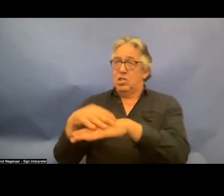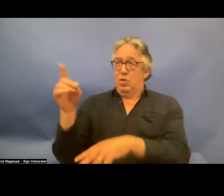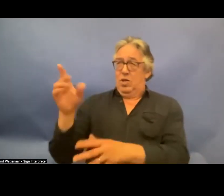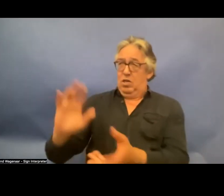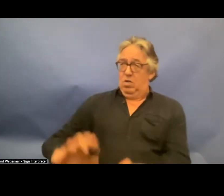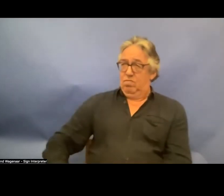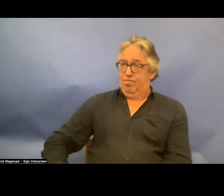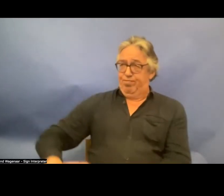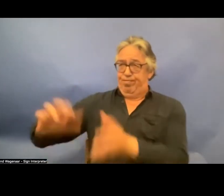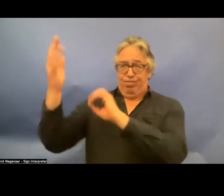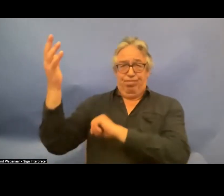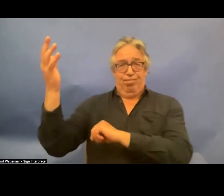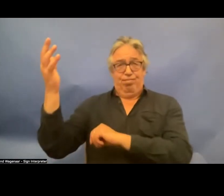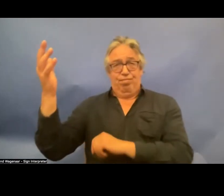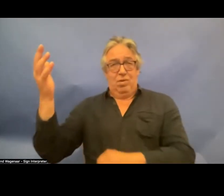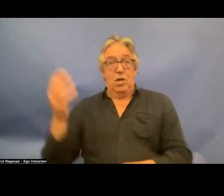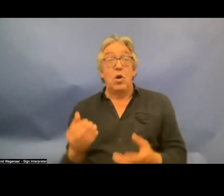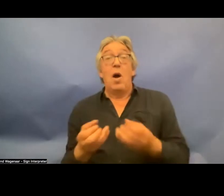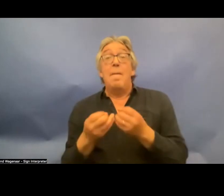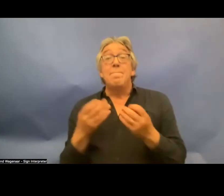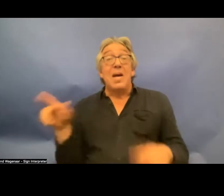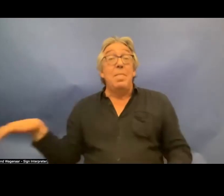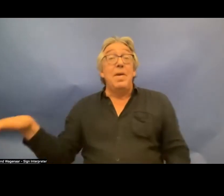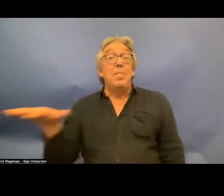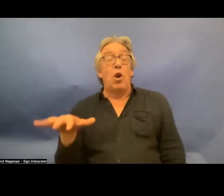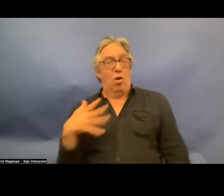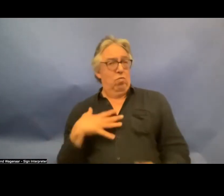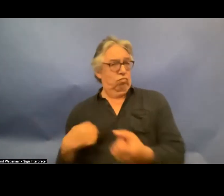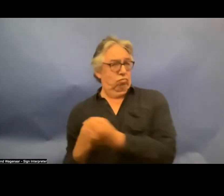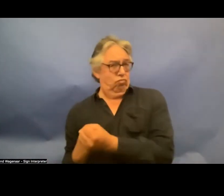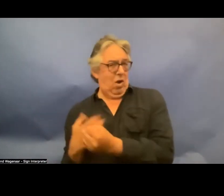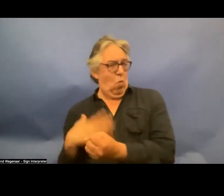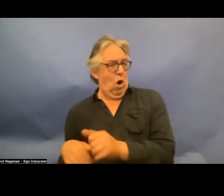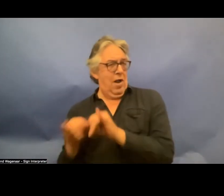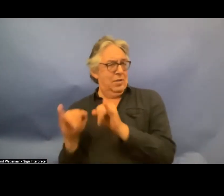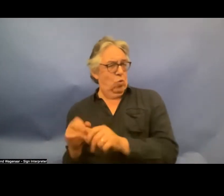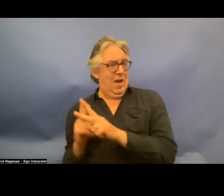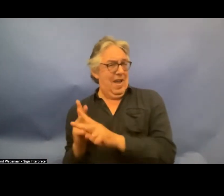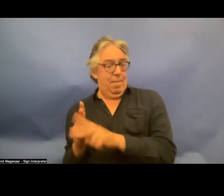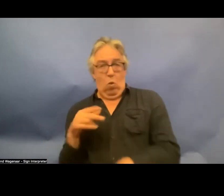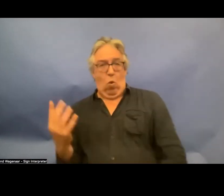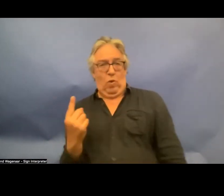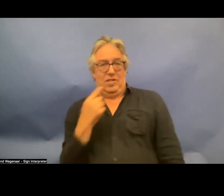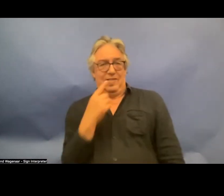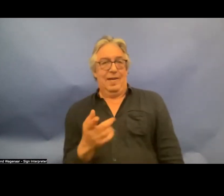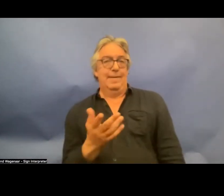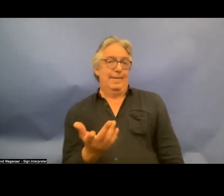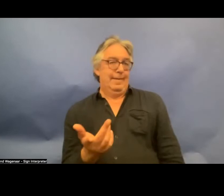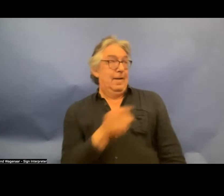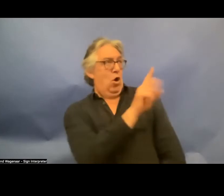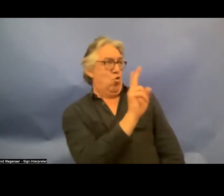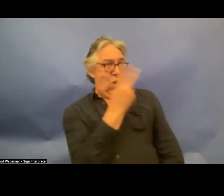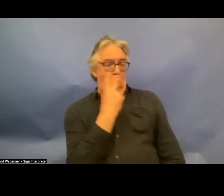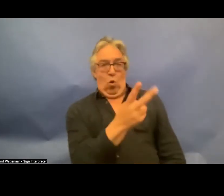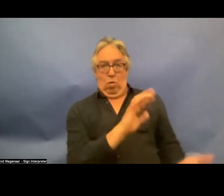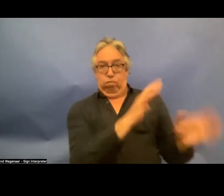the people are alone at home. When it comes to the institutions and what, yeah, children with